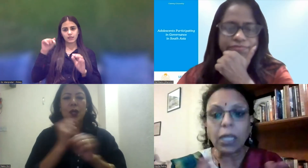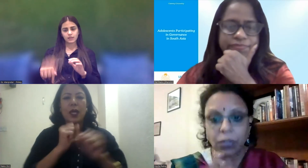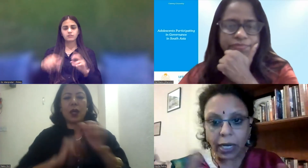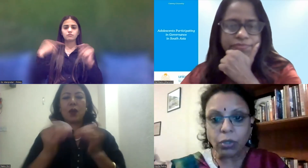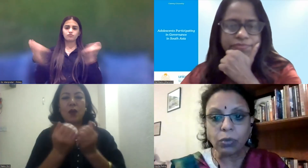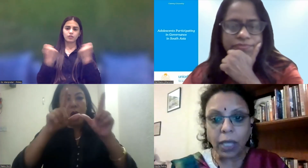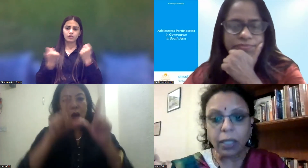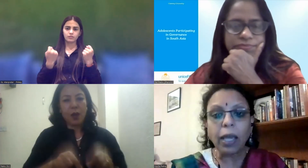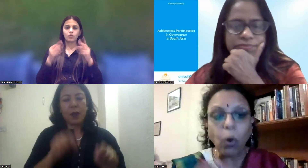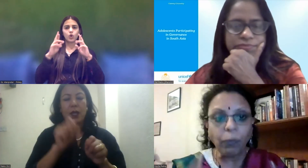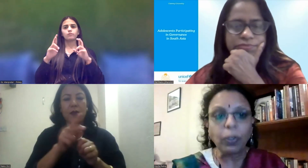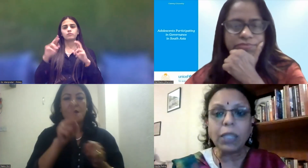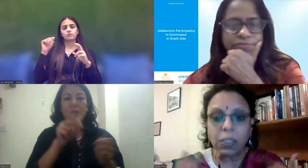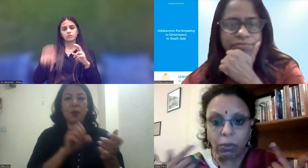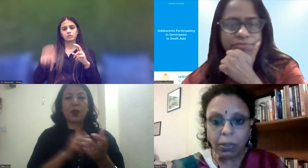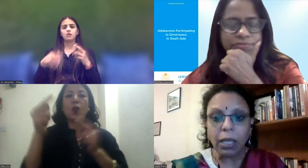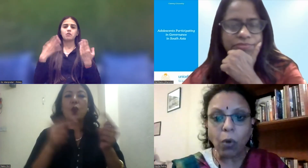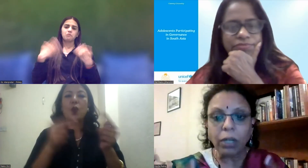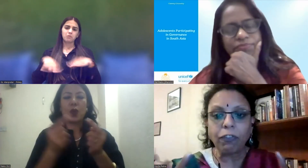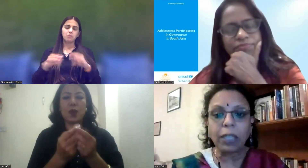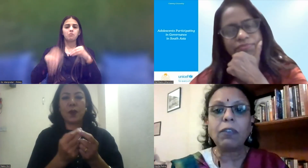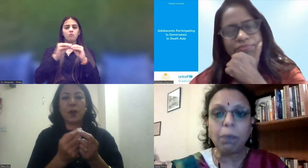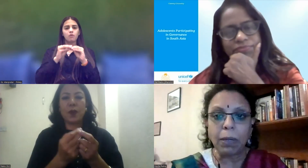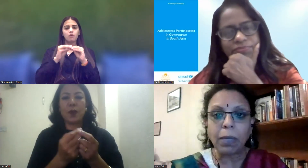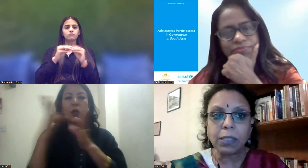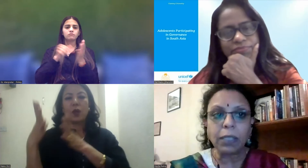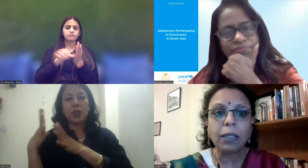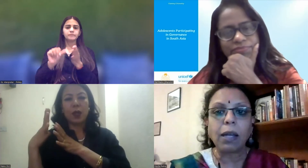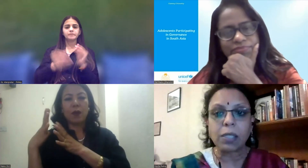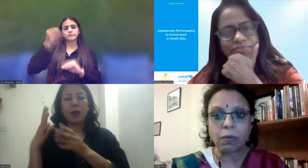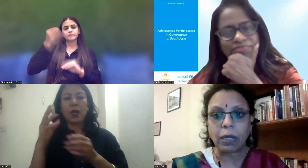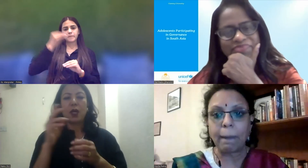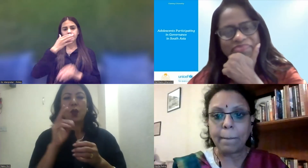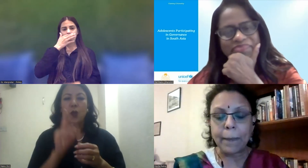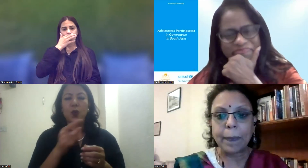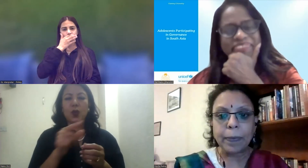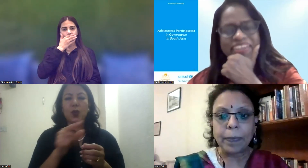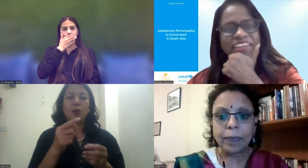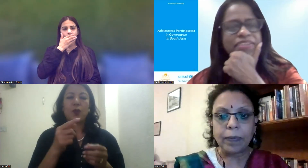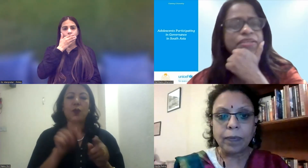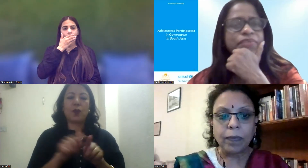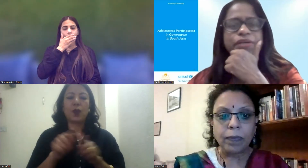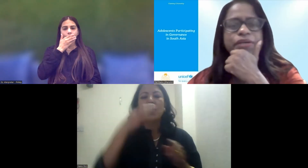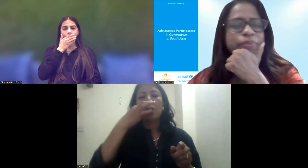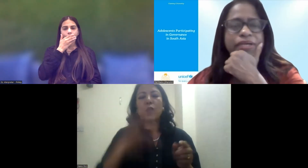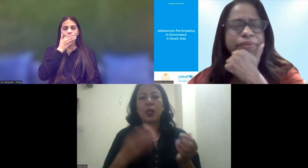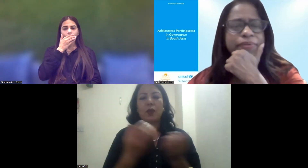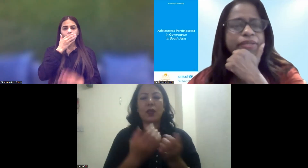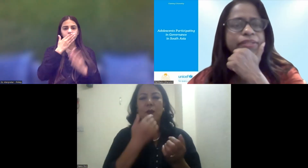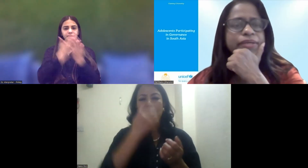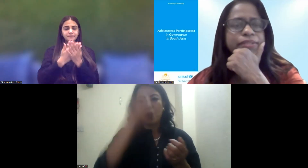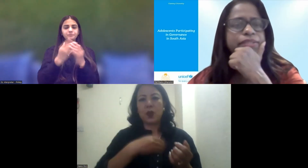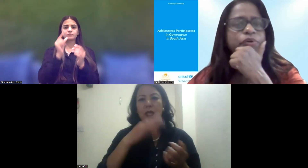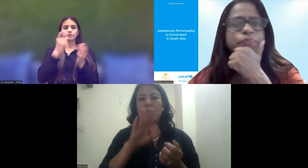now they are trying to do that. Hopefully this will be more effectively implemented than the last one. Thanks, Kavita. Urmila,